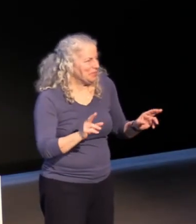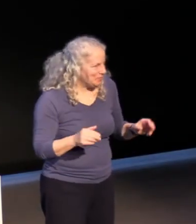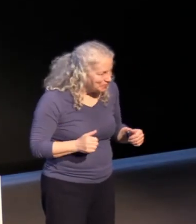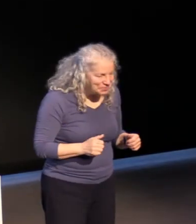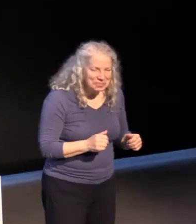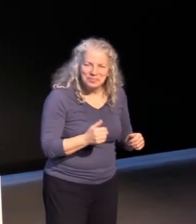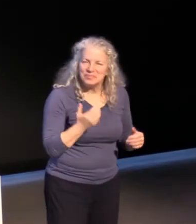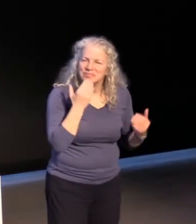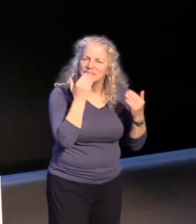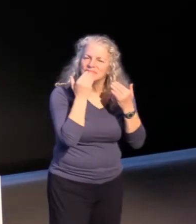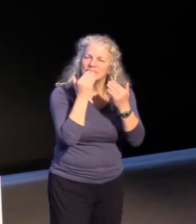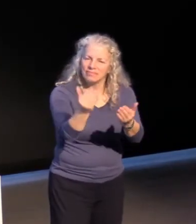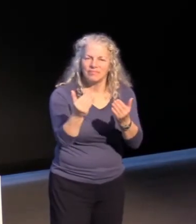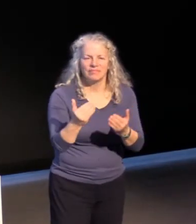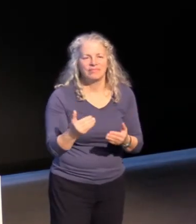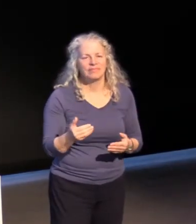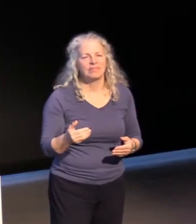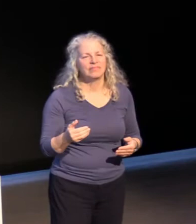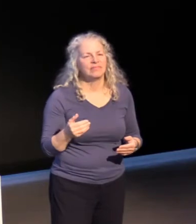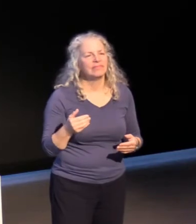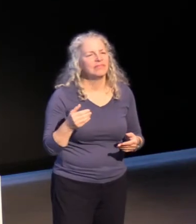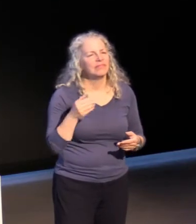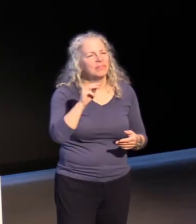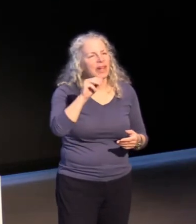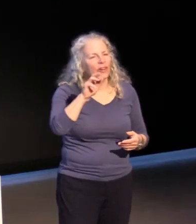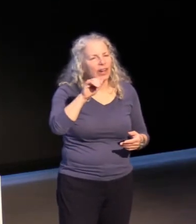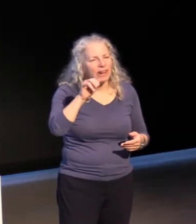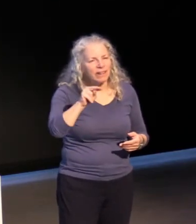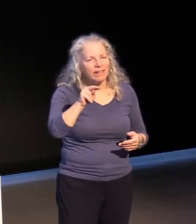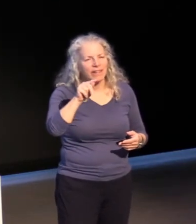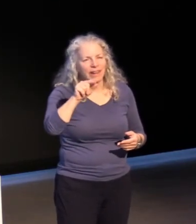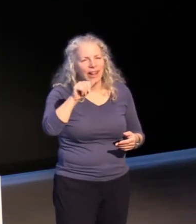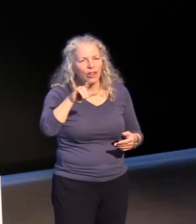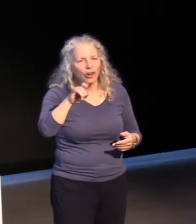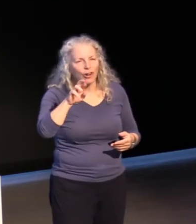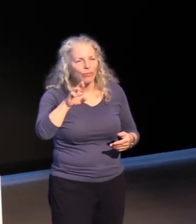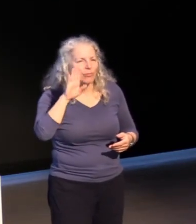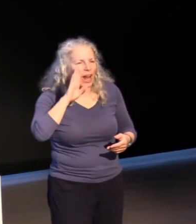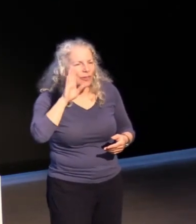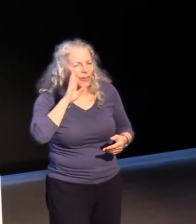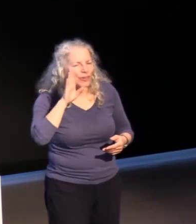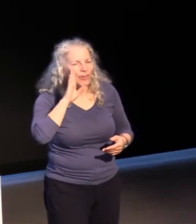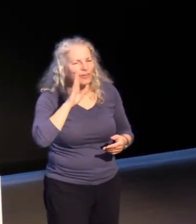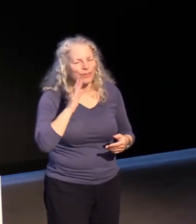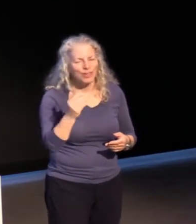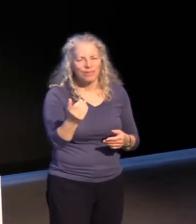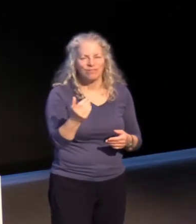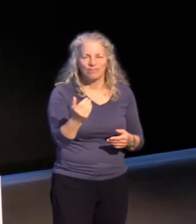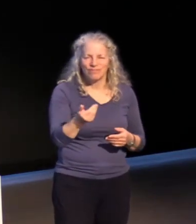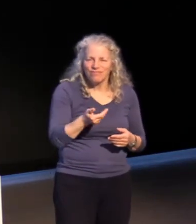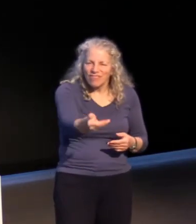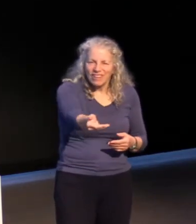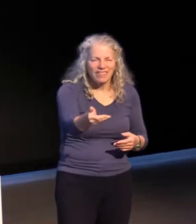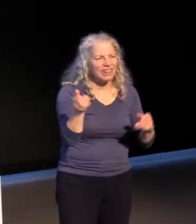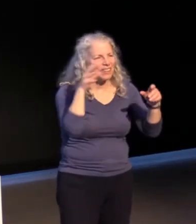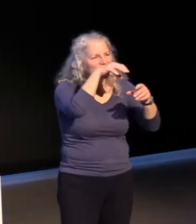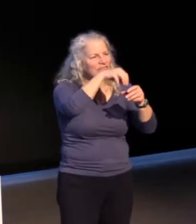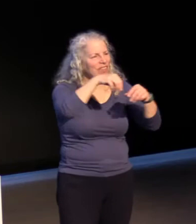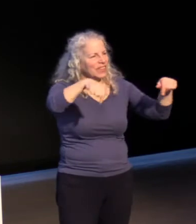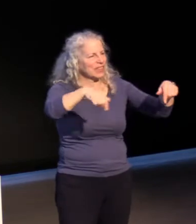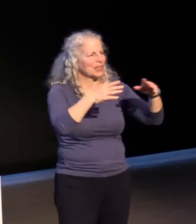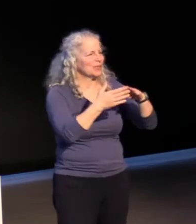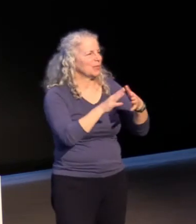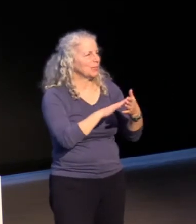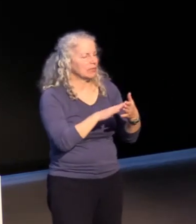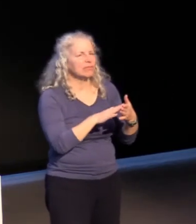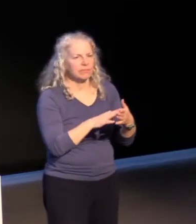to Arts Connect International and Marian Taylor Brown for extending the invitation to be part of this community